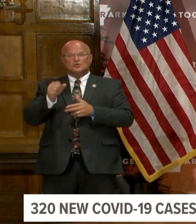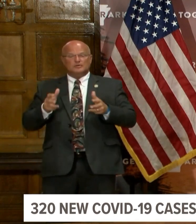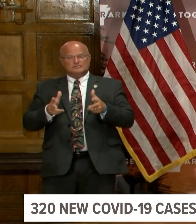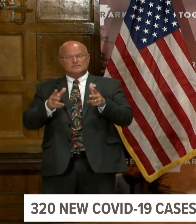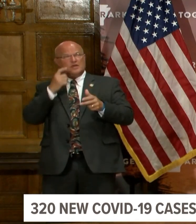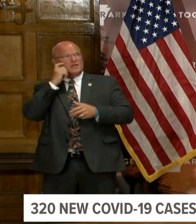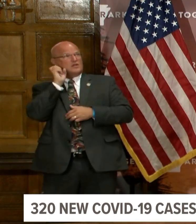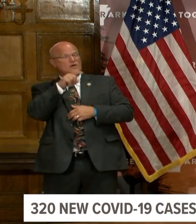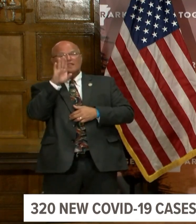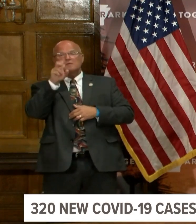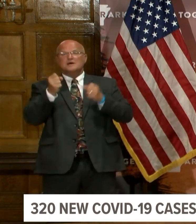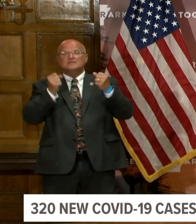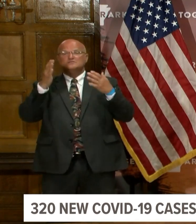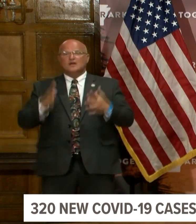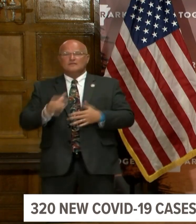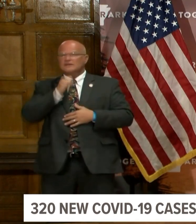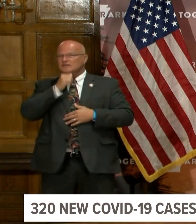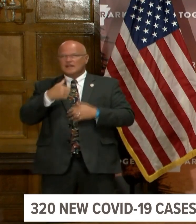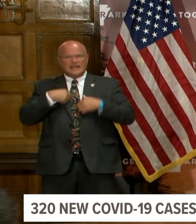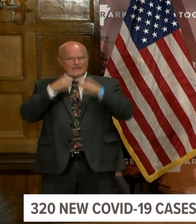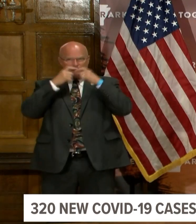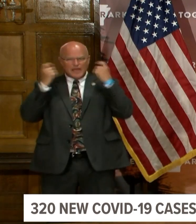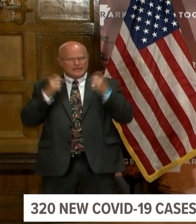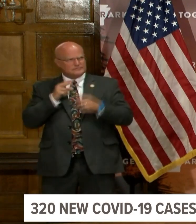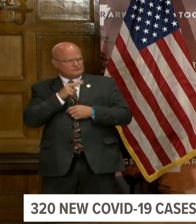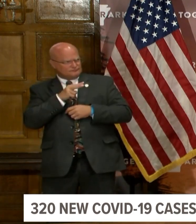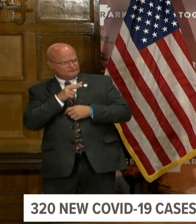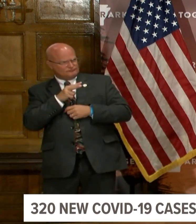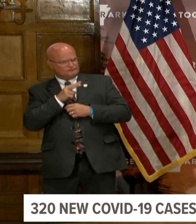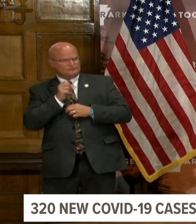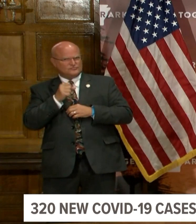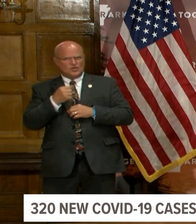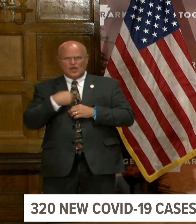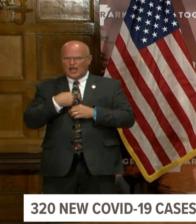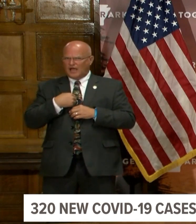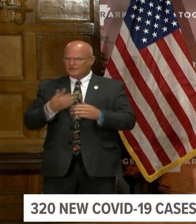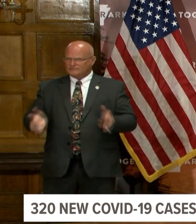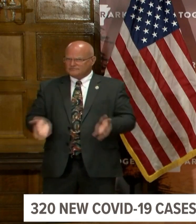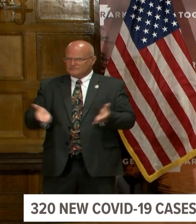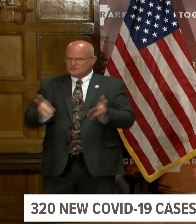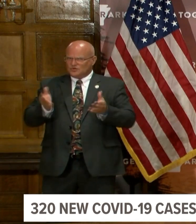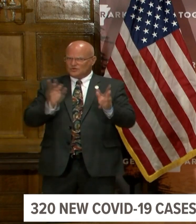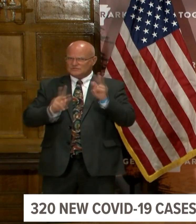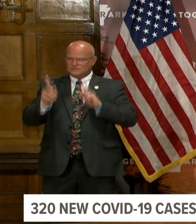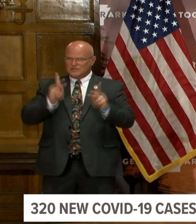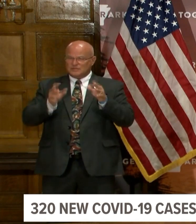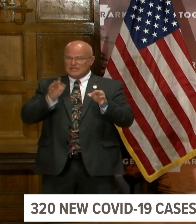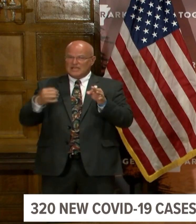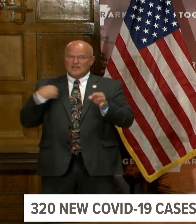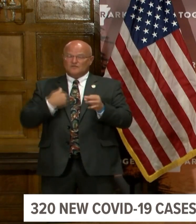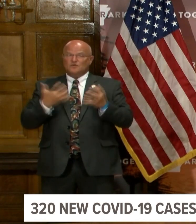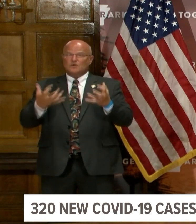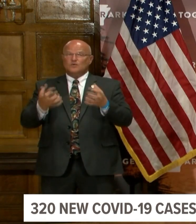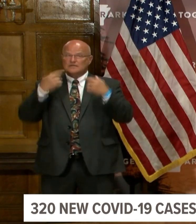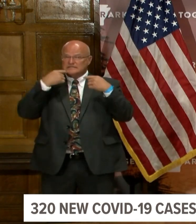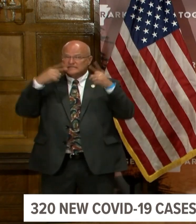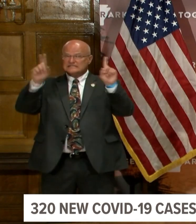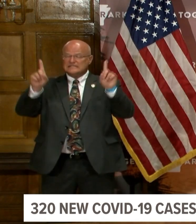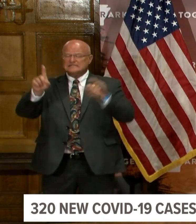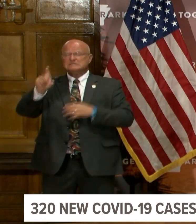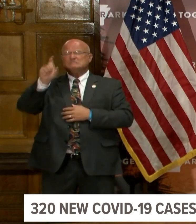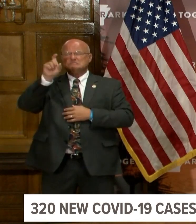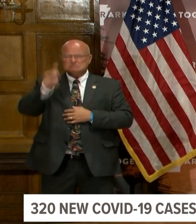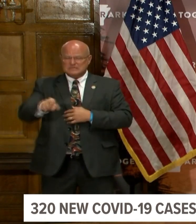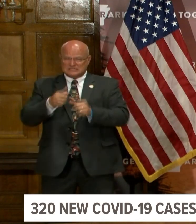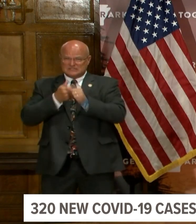and noticed the bus driver was not wearing a mask. So I would just encourage everyone, if we want to make this work, we have to